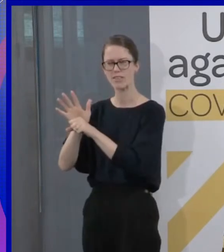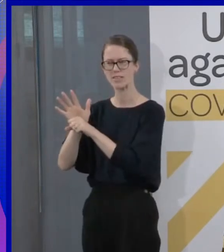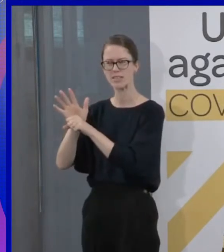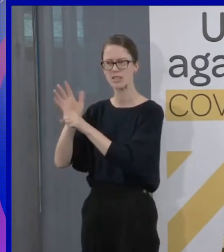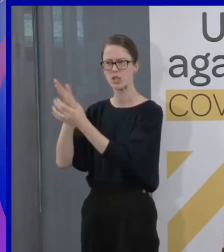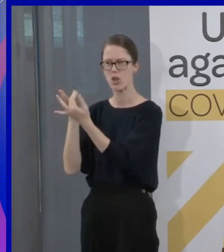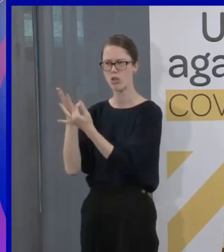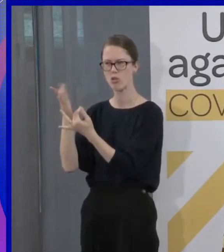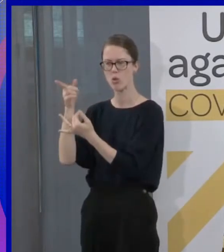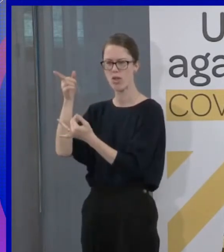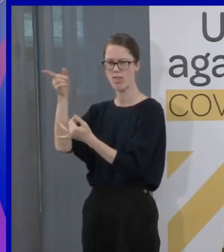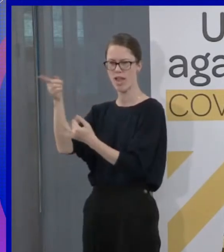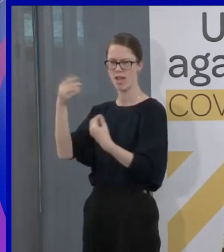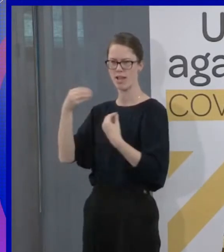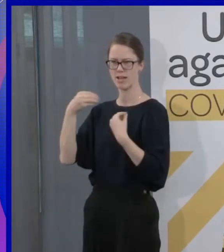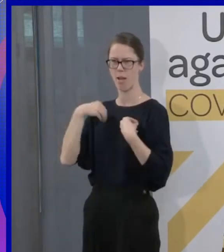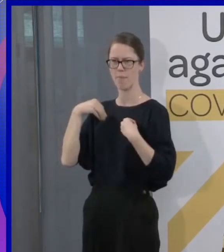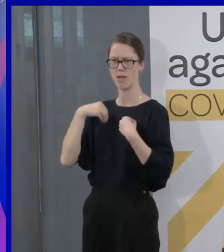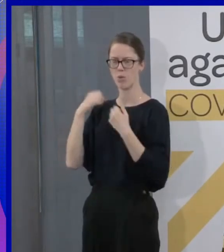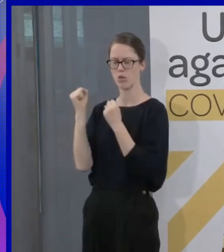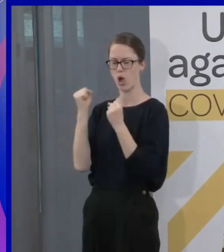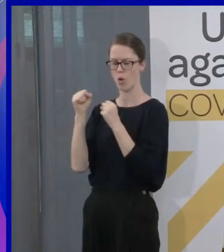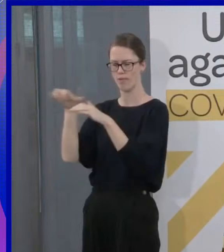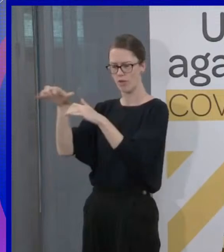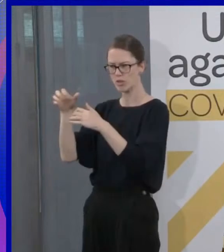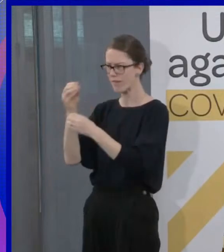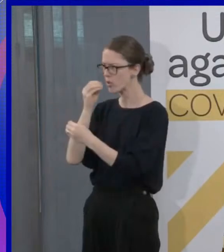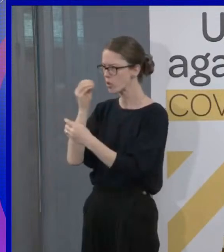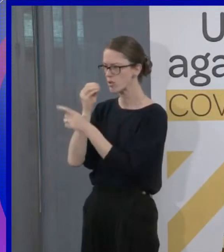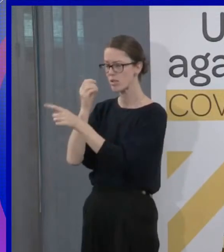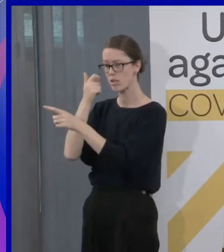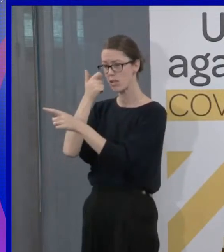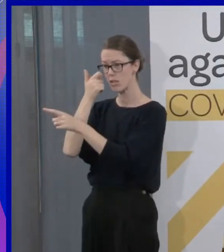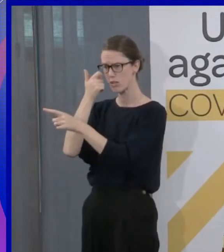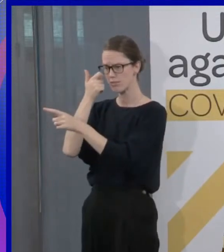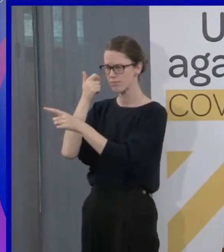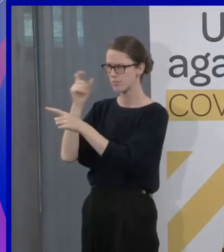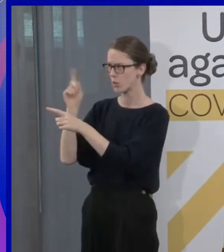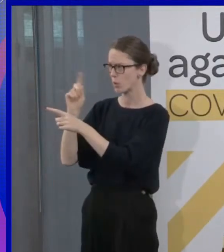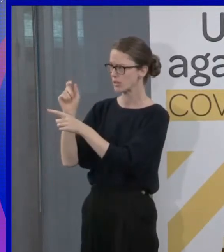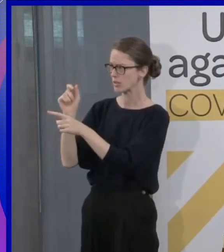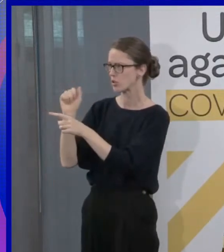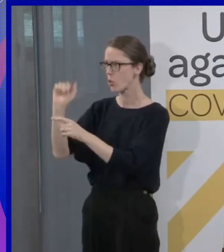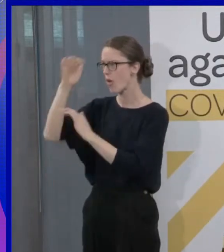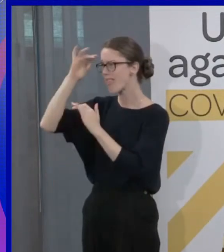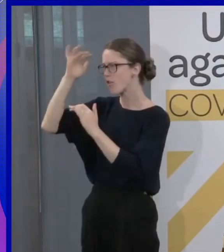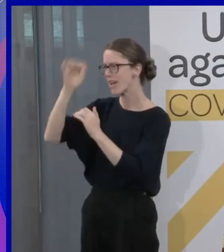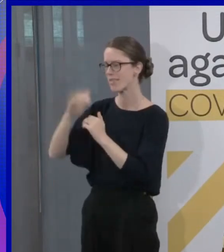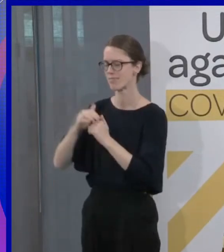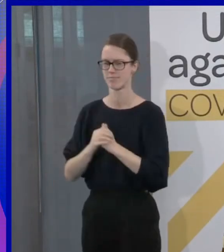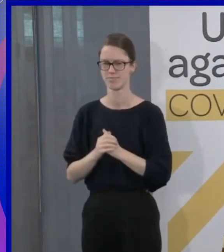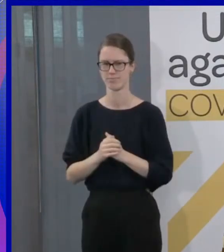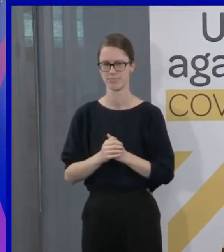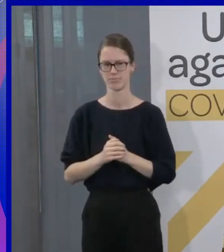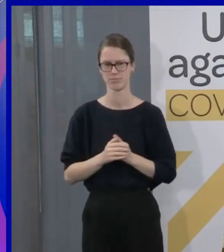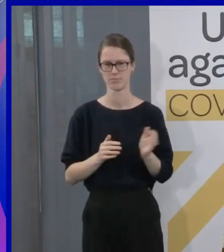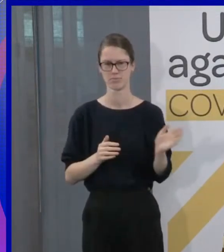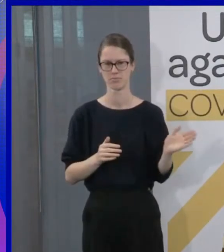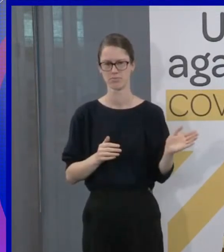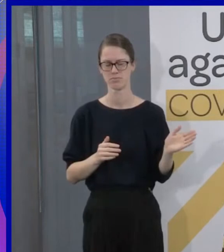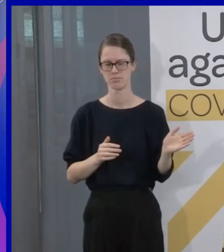country via the cool storage? Or is there anything that we could read into that? What's the latest theory? There's